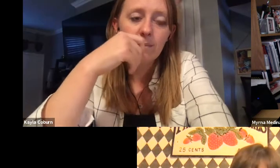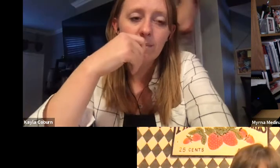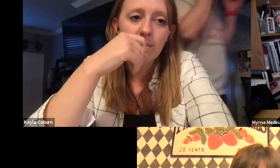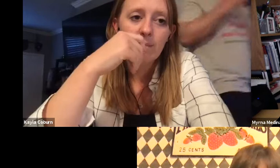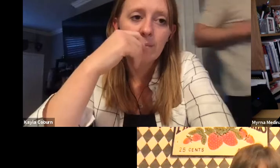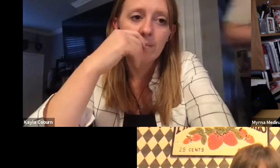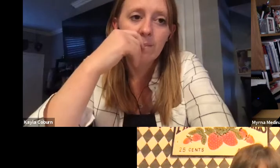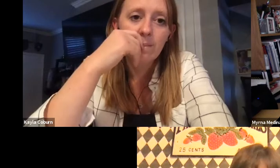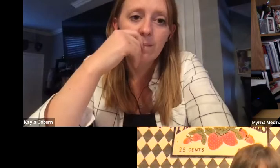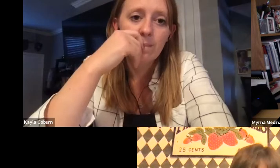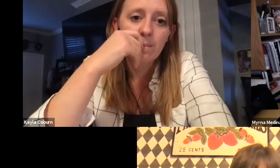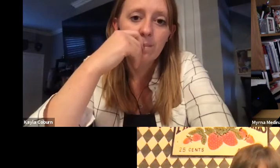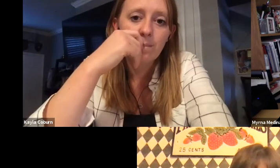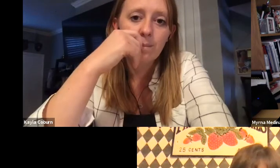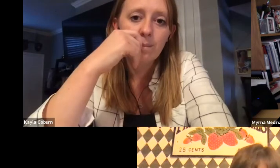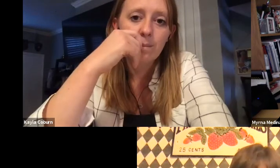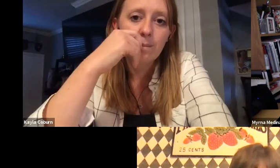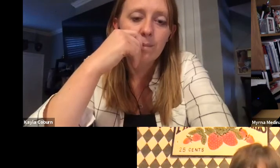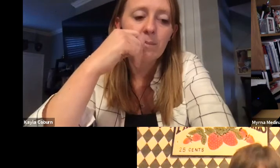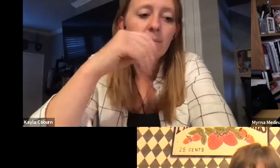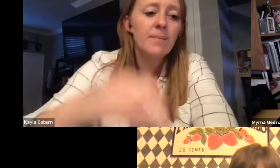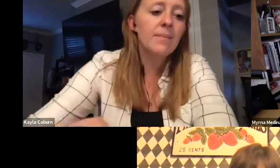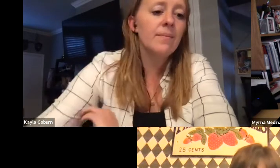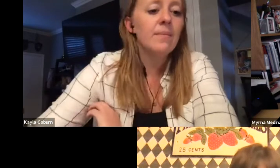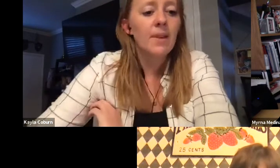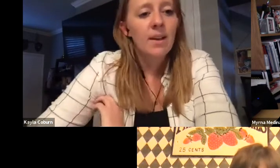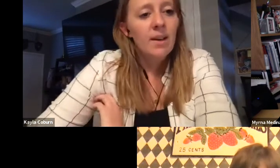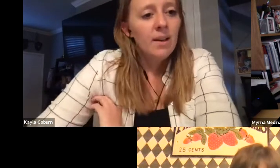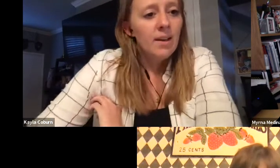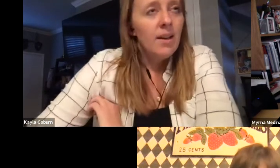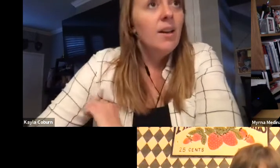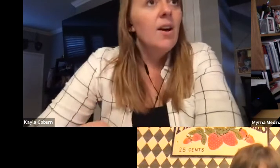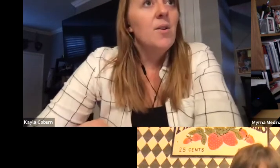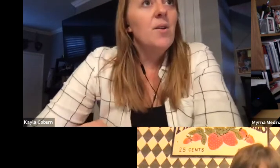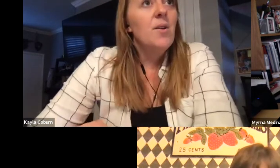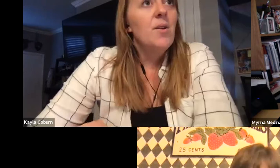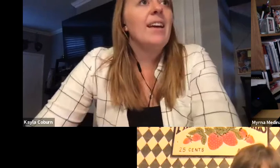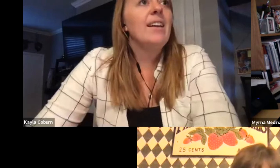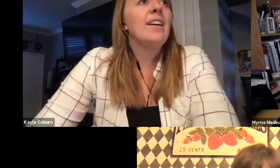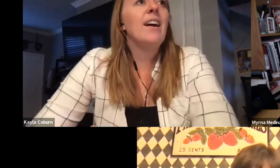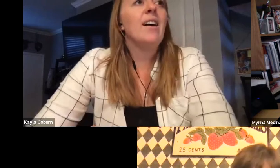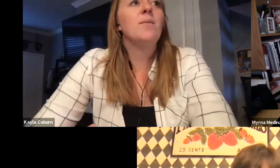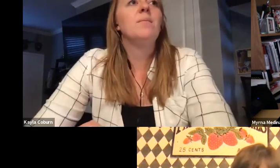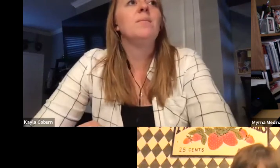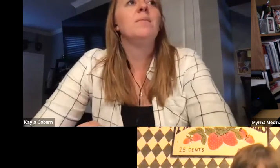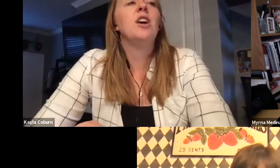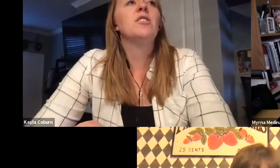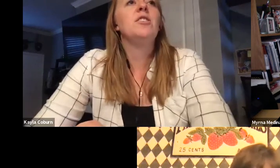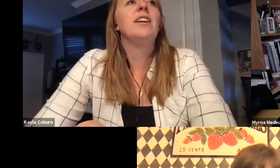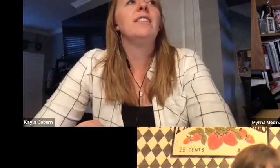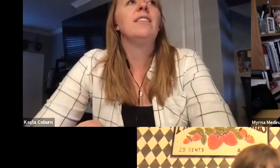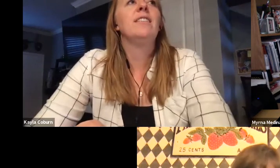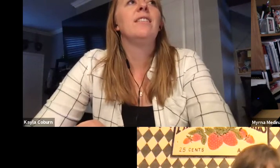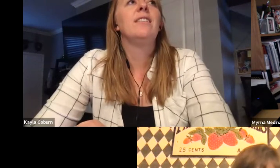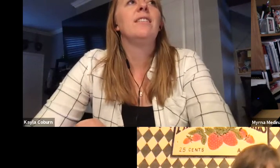as a separate download in Spanish. Okay. Okay. Okay. Josh, are you